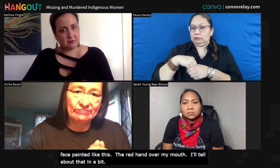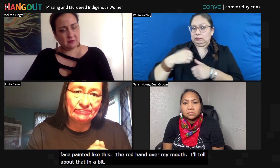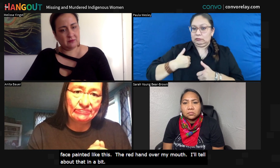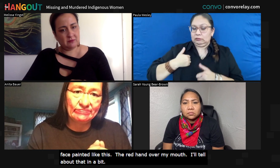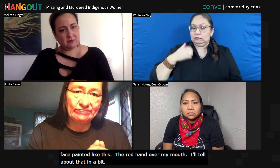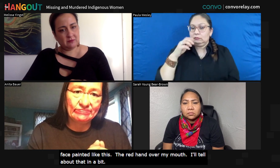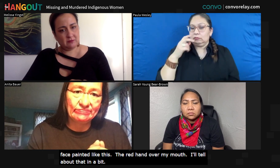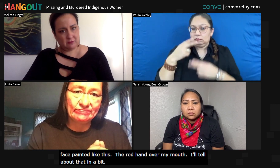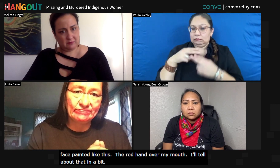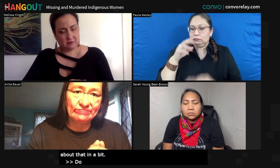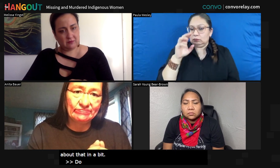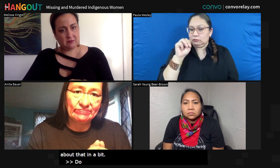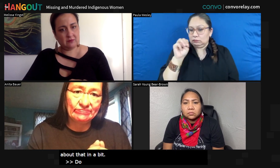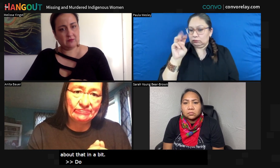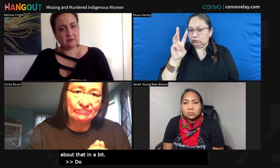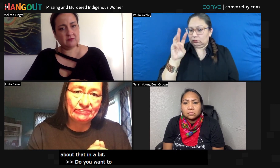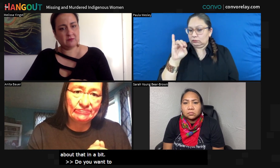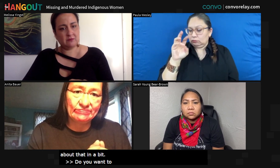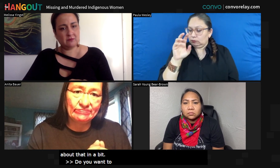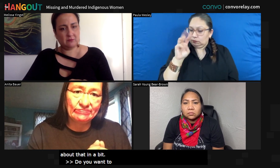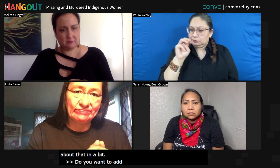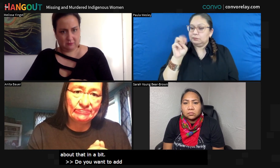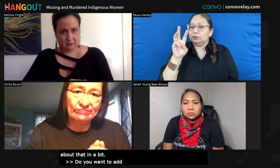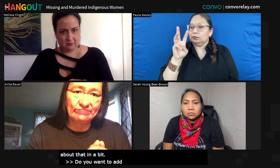This is Paula. Here in Canada, we have the